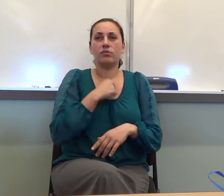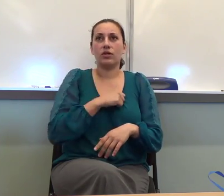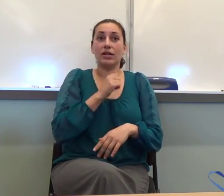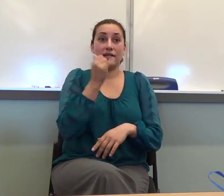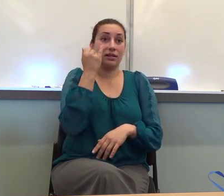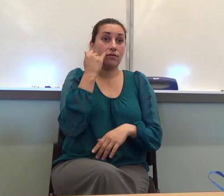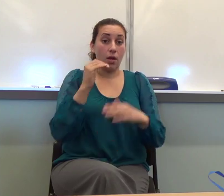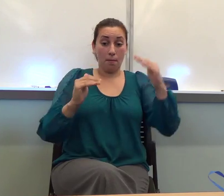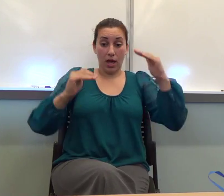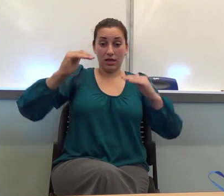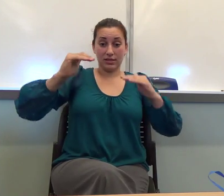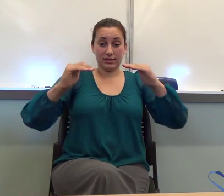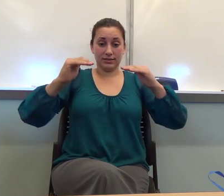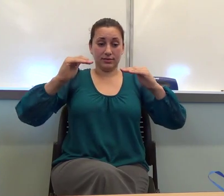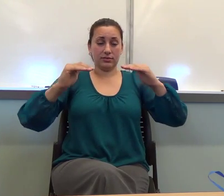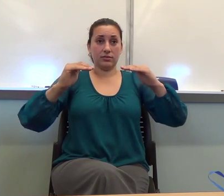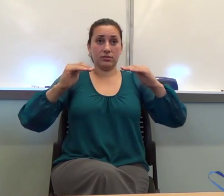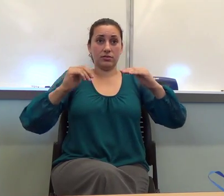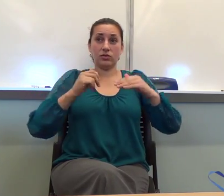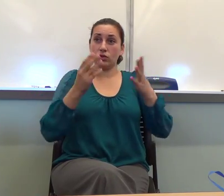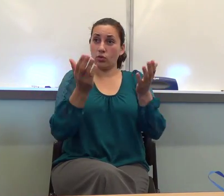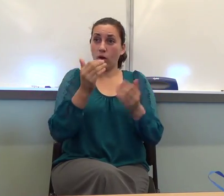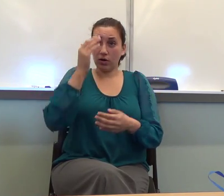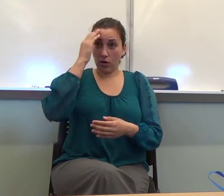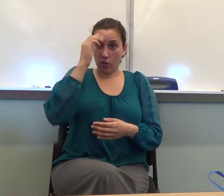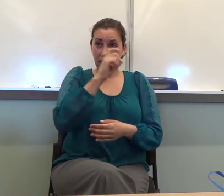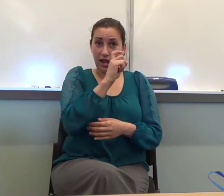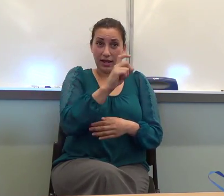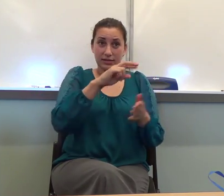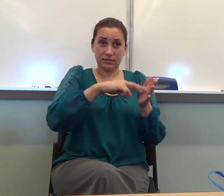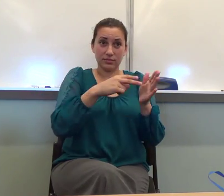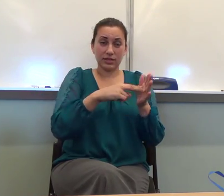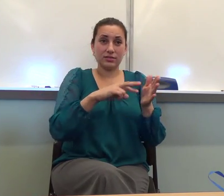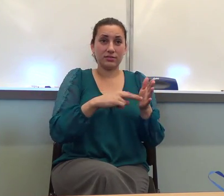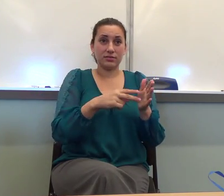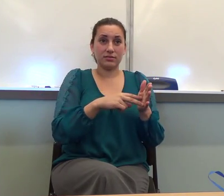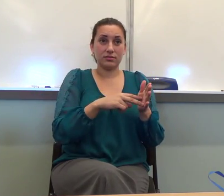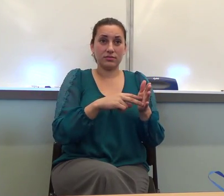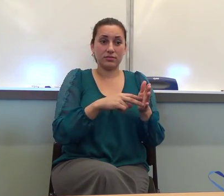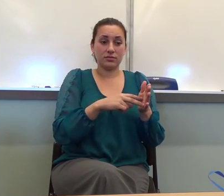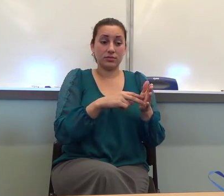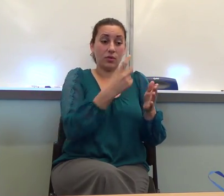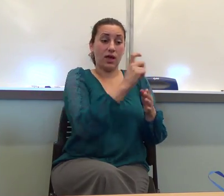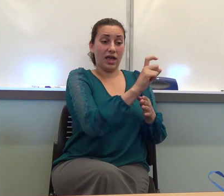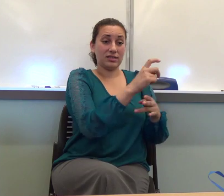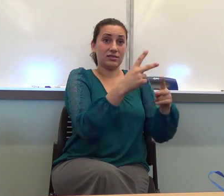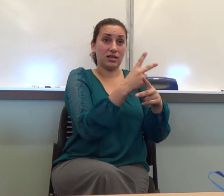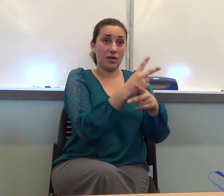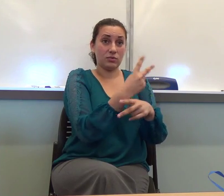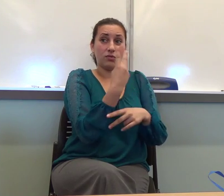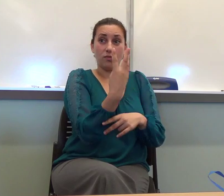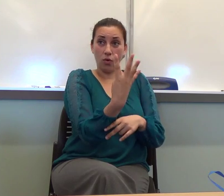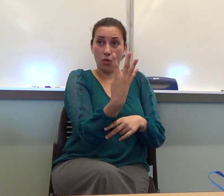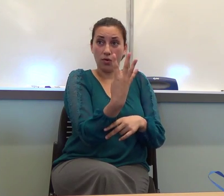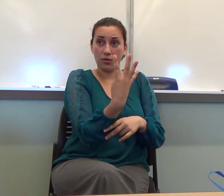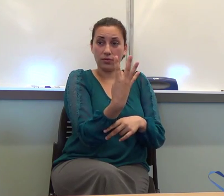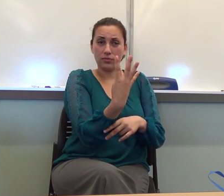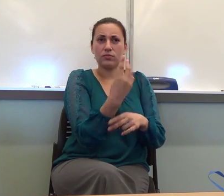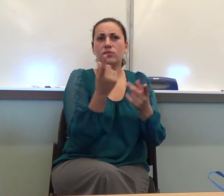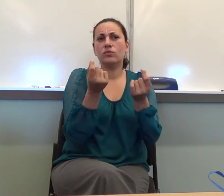and you still want to find out what that x is, but it's multiplied by 4, you take those two ideas into your mind and you say, what can I do to get